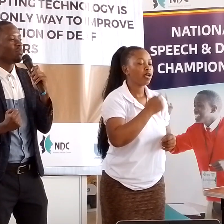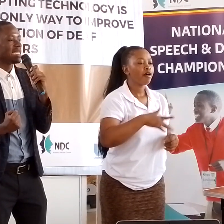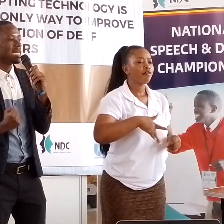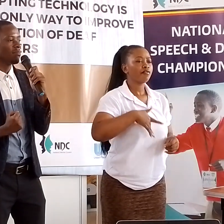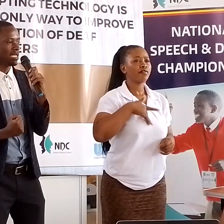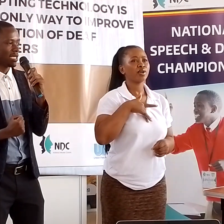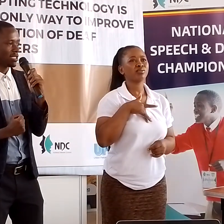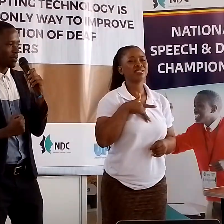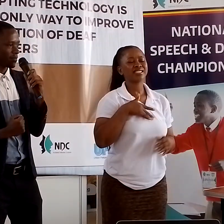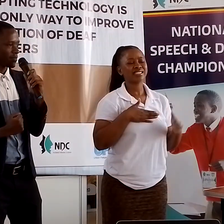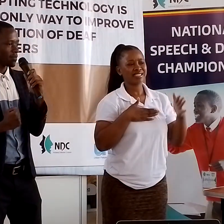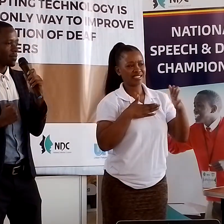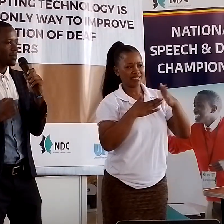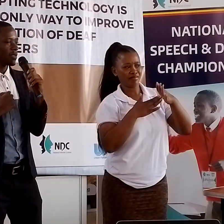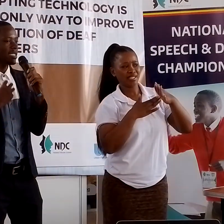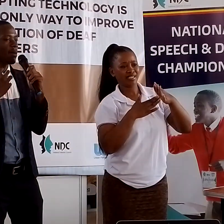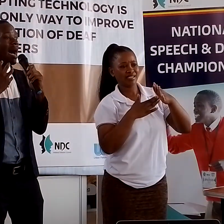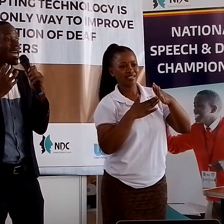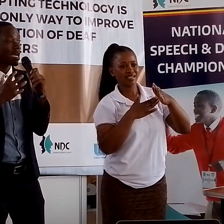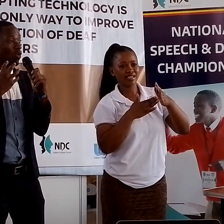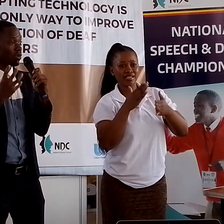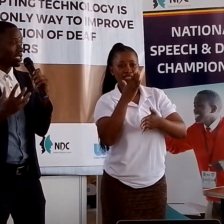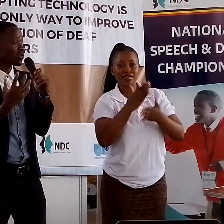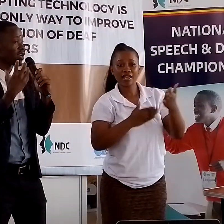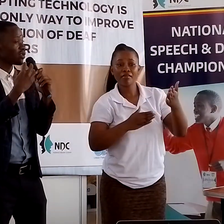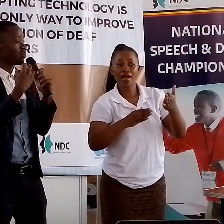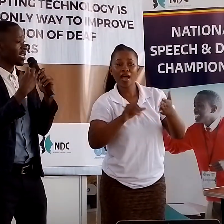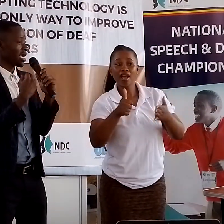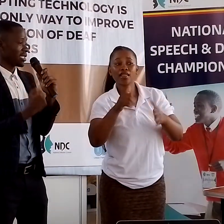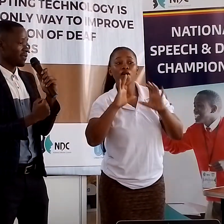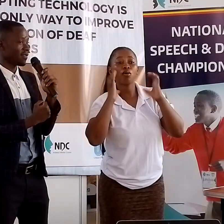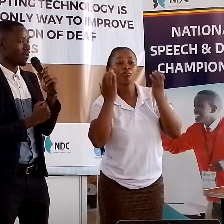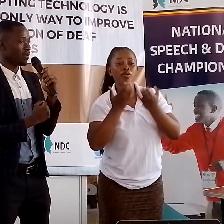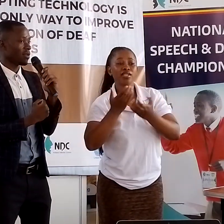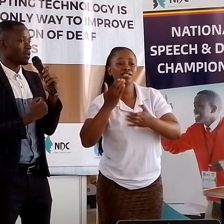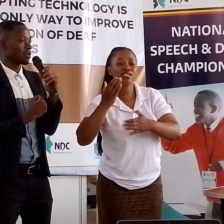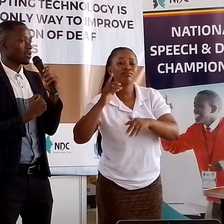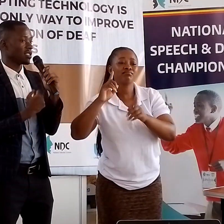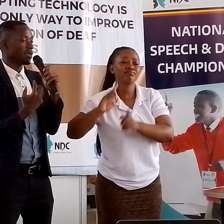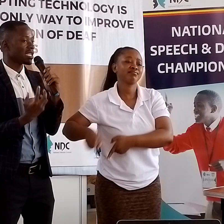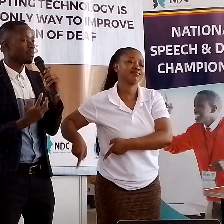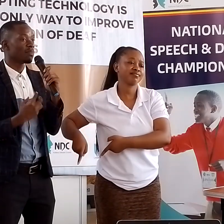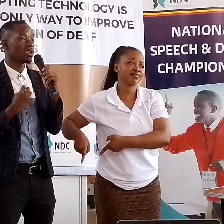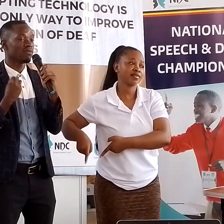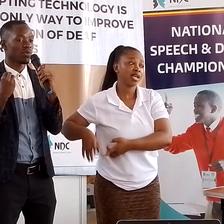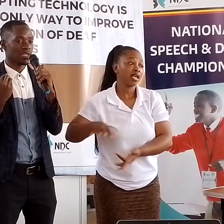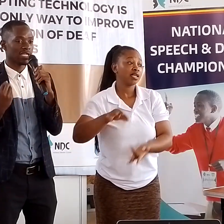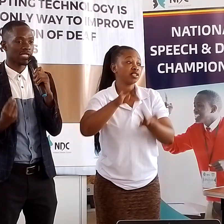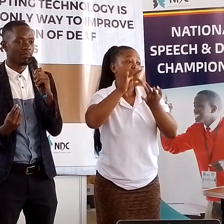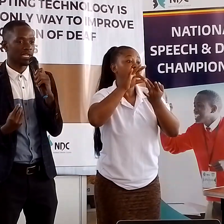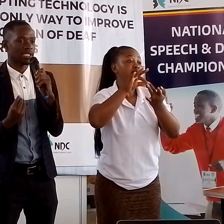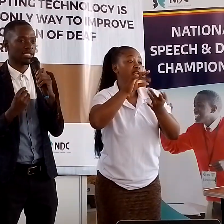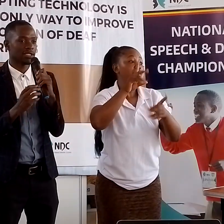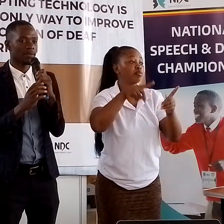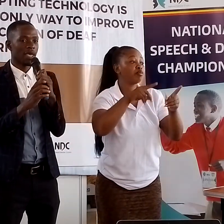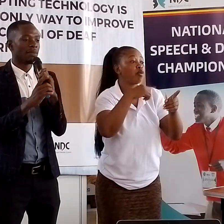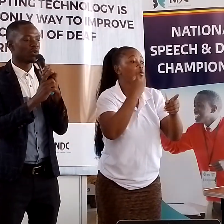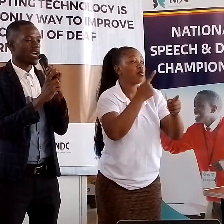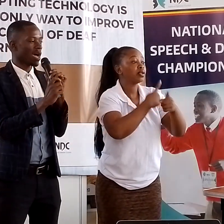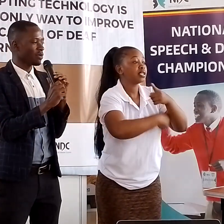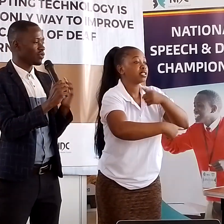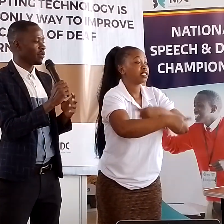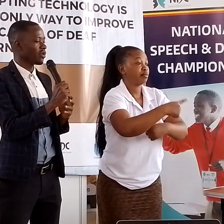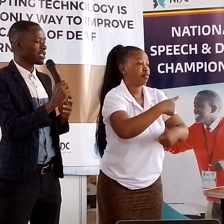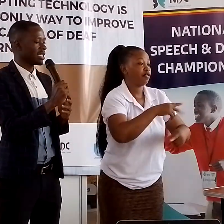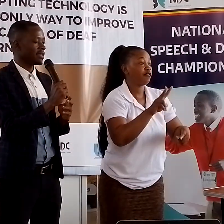a little bit limited. Some other communities were not being catered for, especially people living with disabilities. But